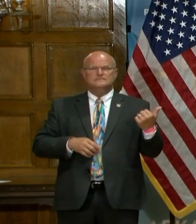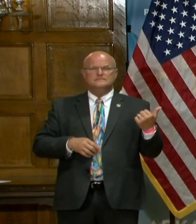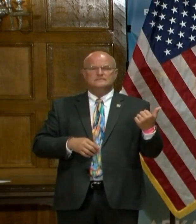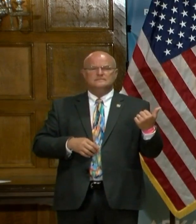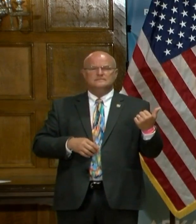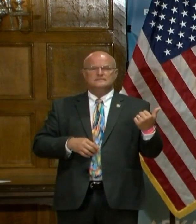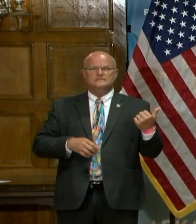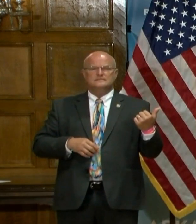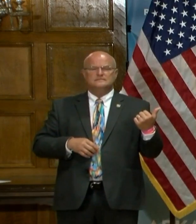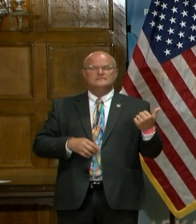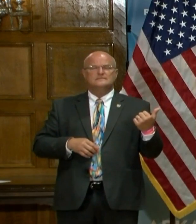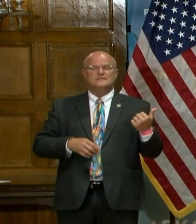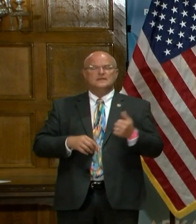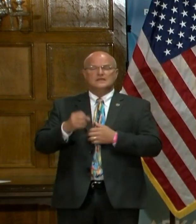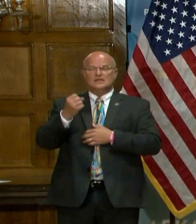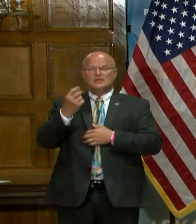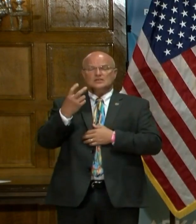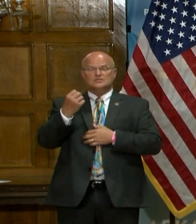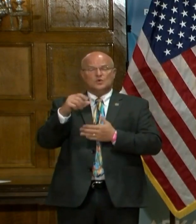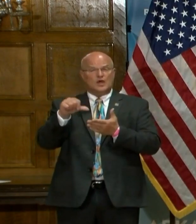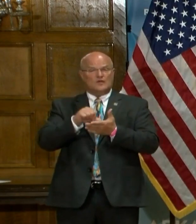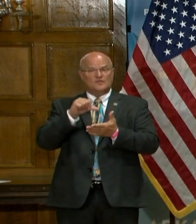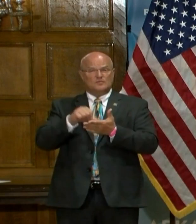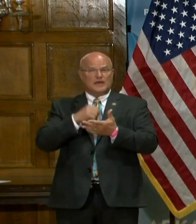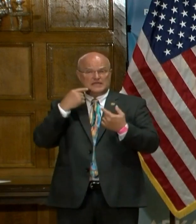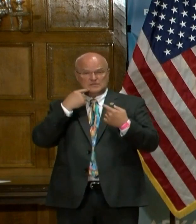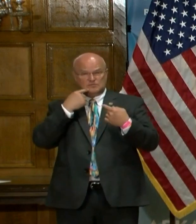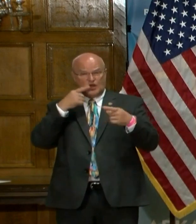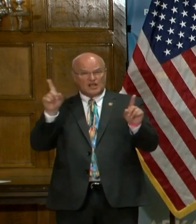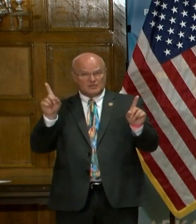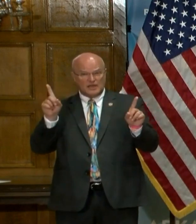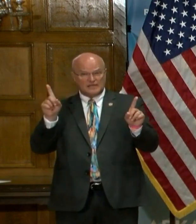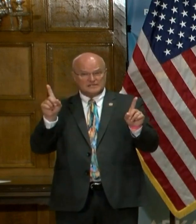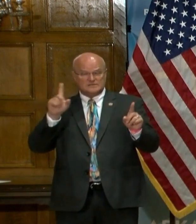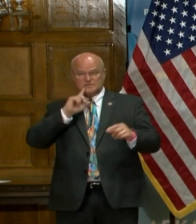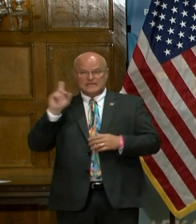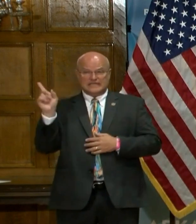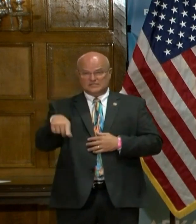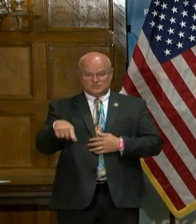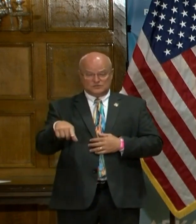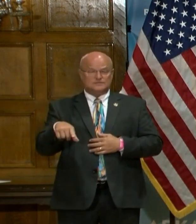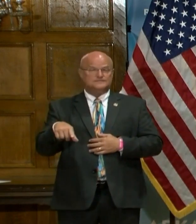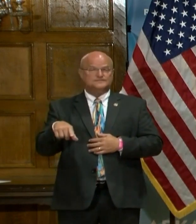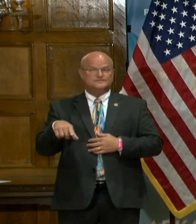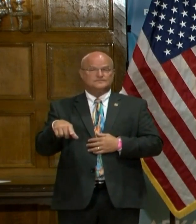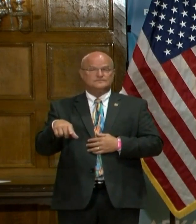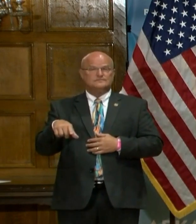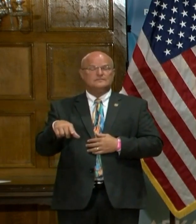It is a 12-page proclamation that's been issued.